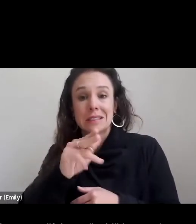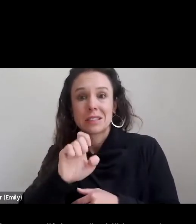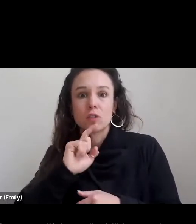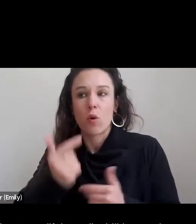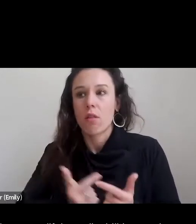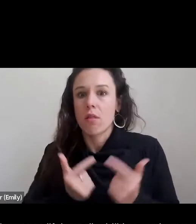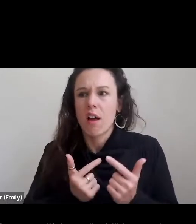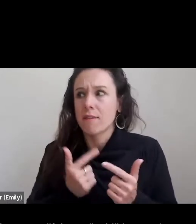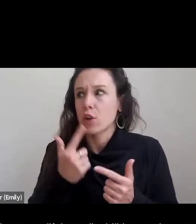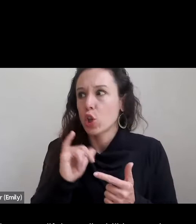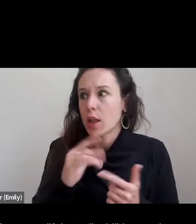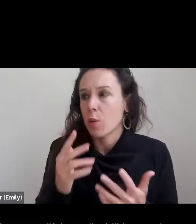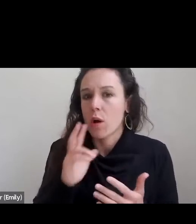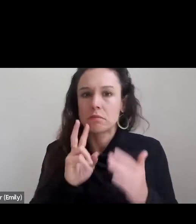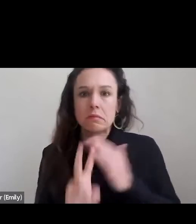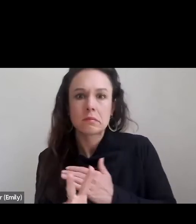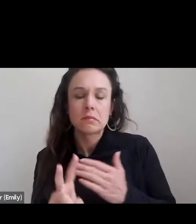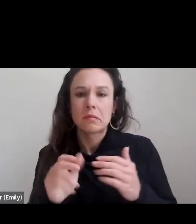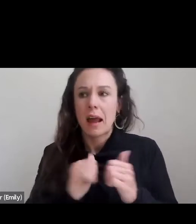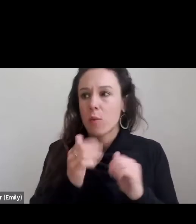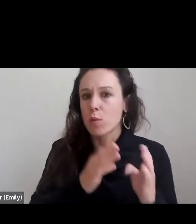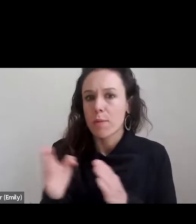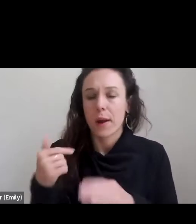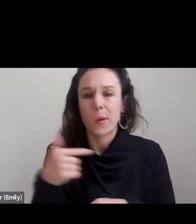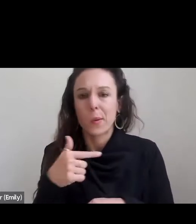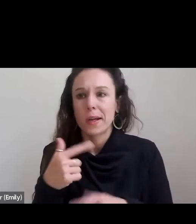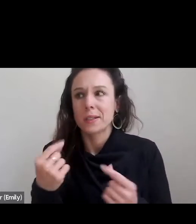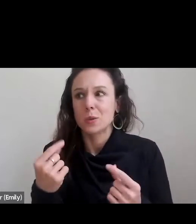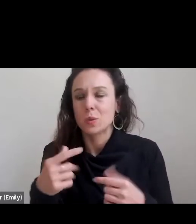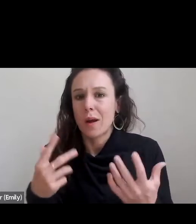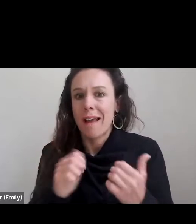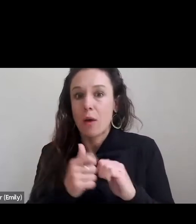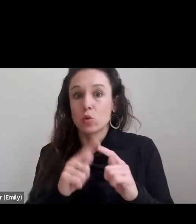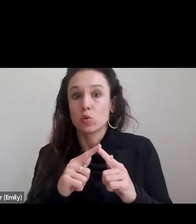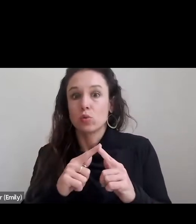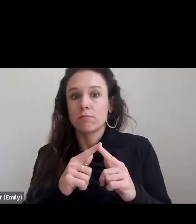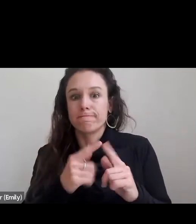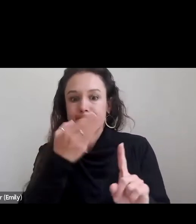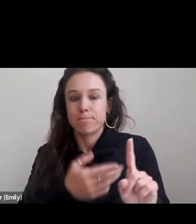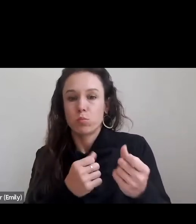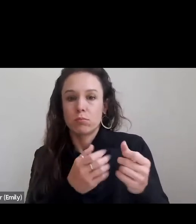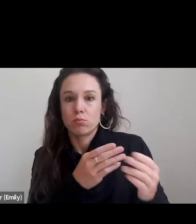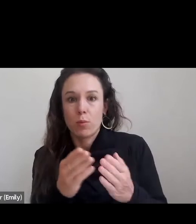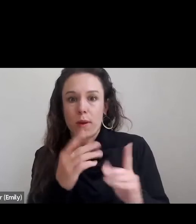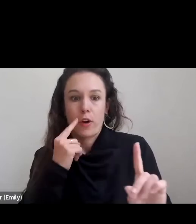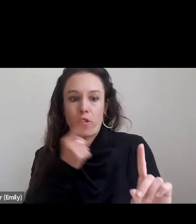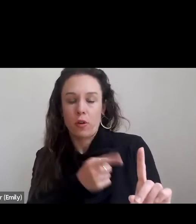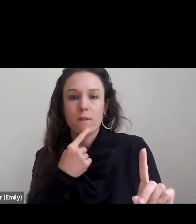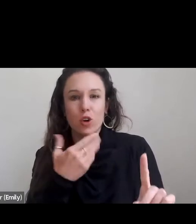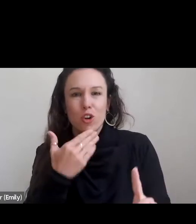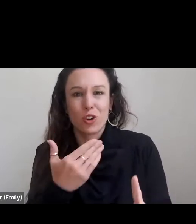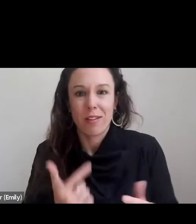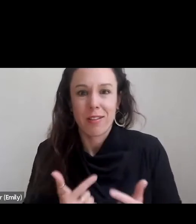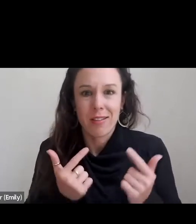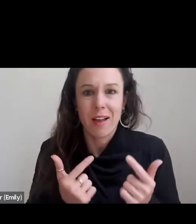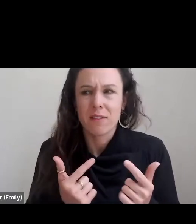to prepare for them, what are the steps that we can be doing to get people prepared to have a good life, what is a vision